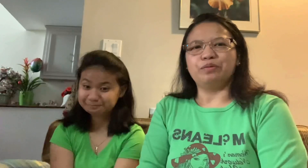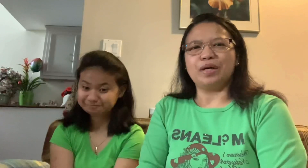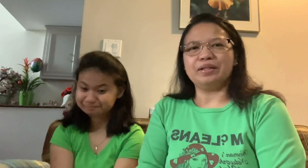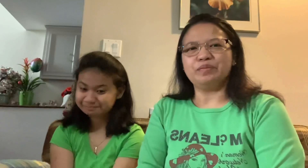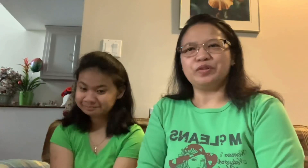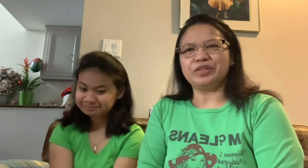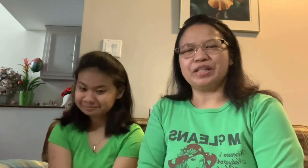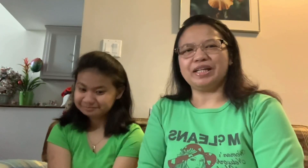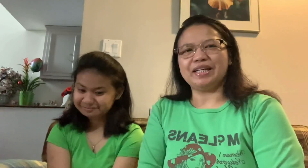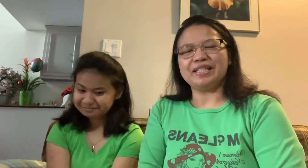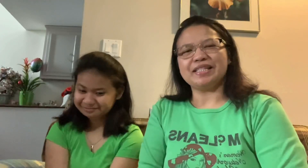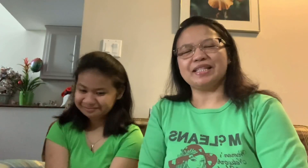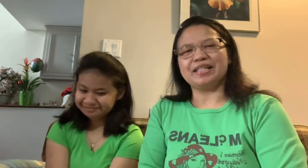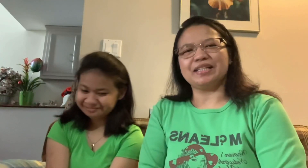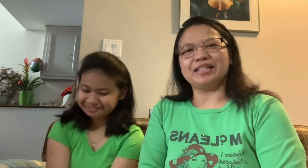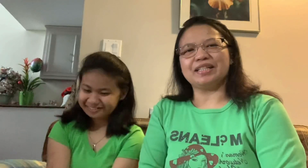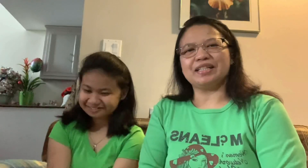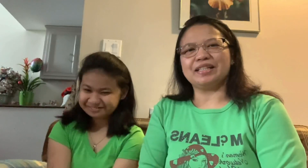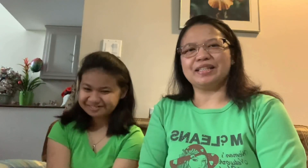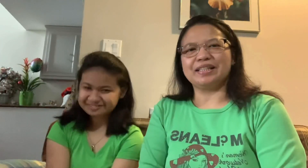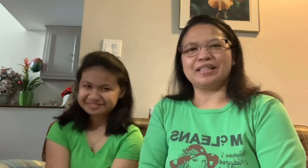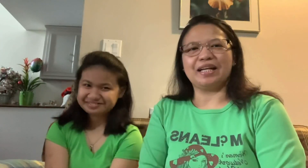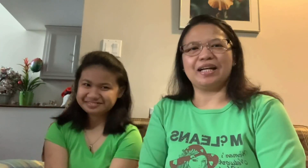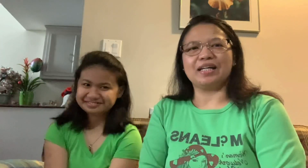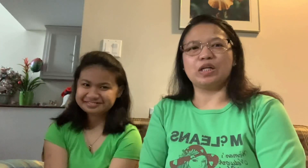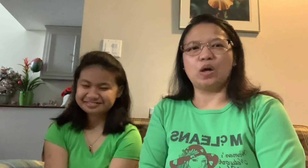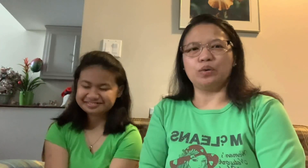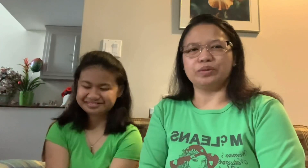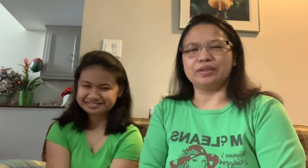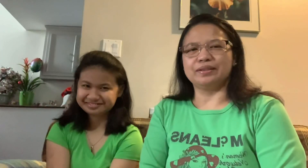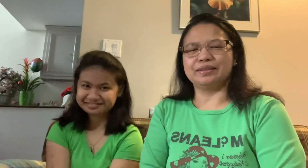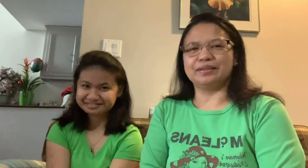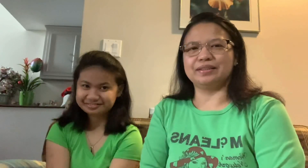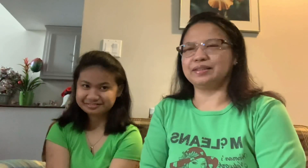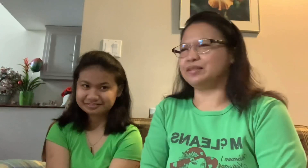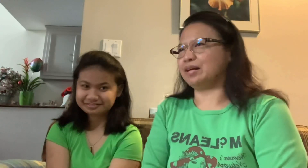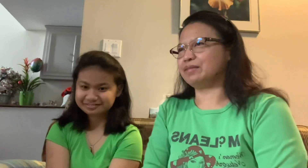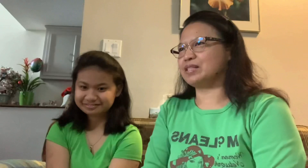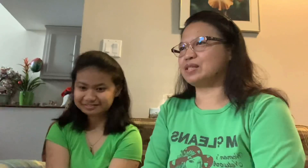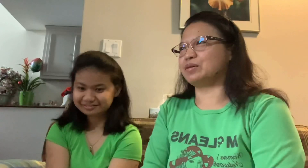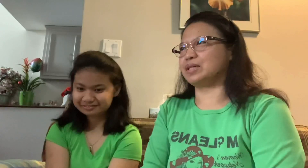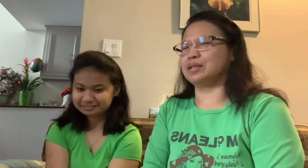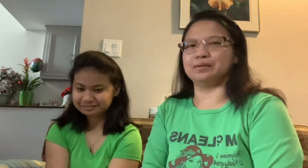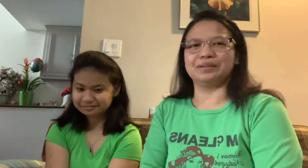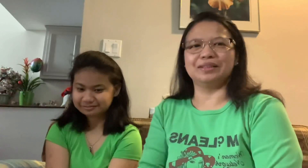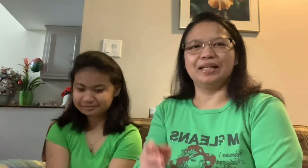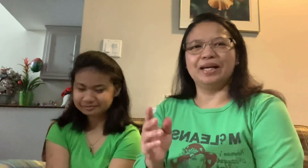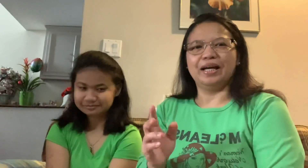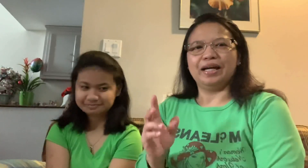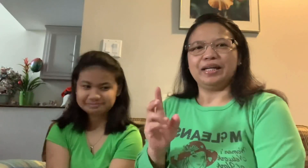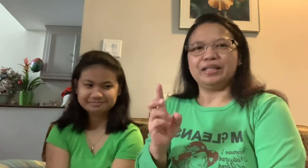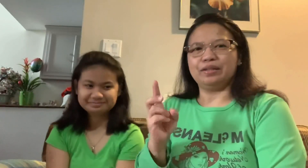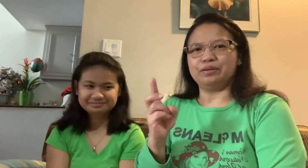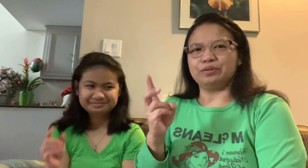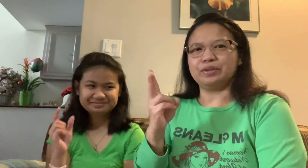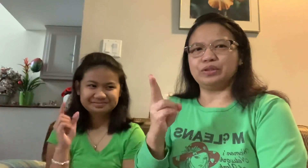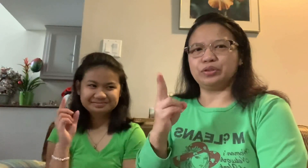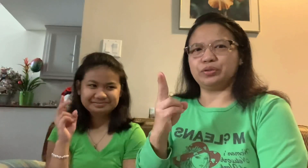one more is the goat. Whoever saw a goat. In goat, we'll do